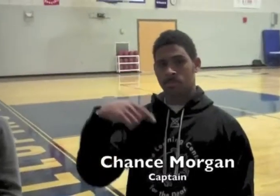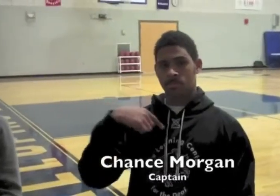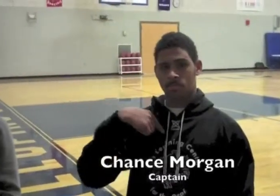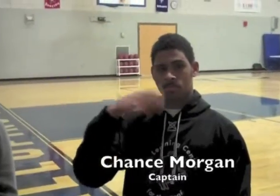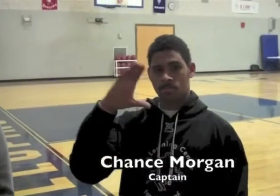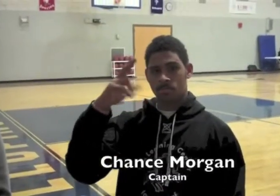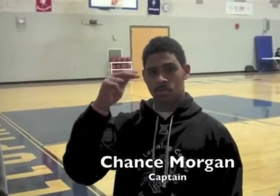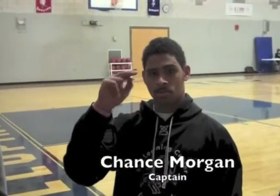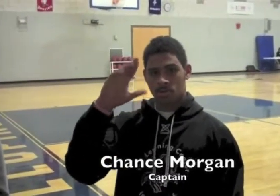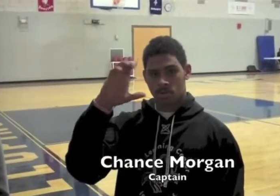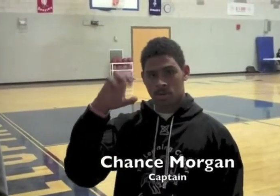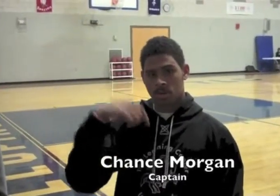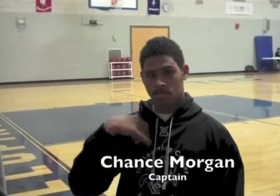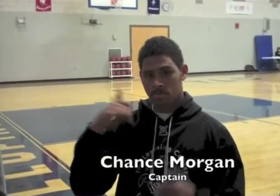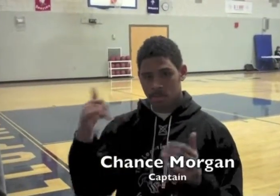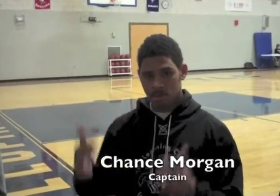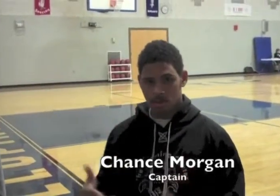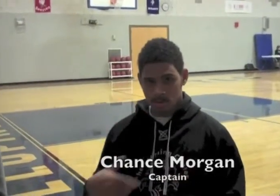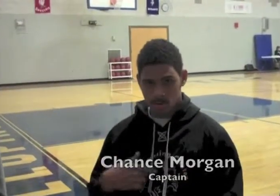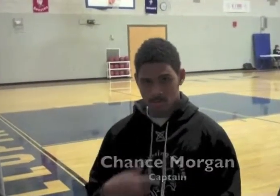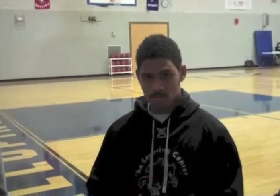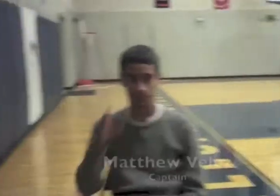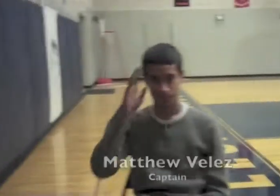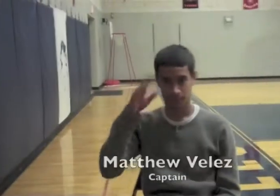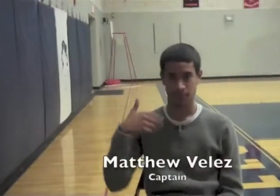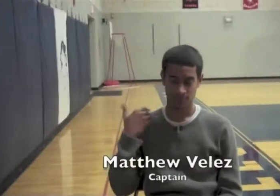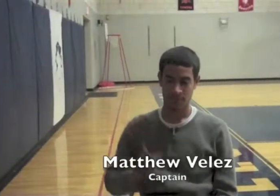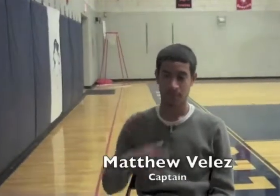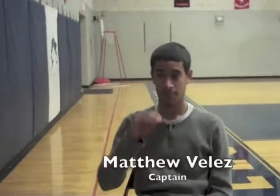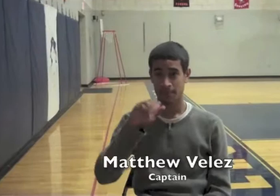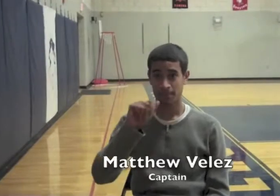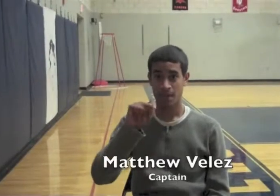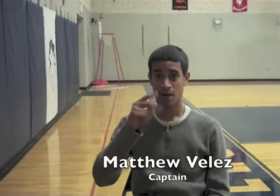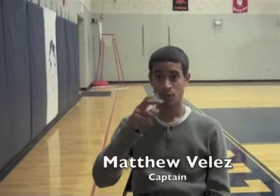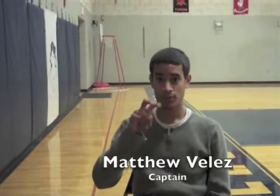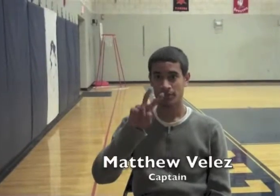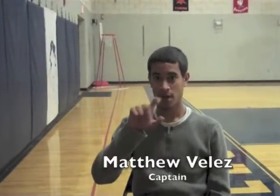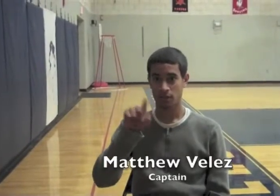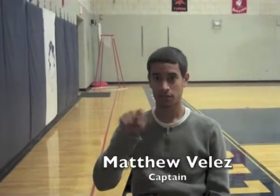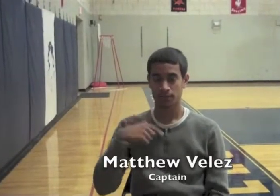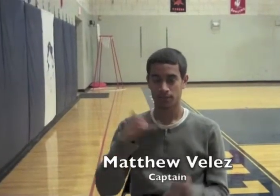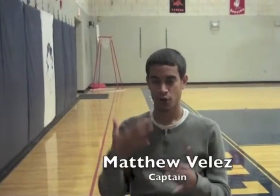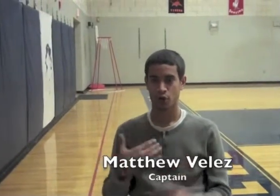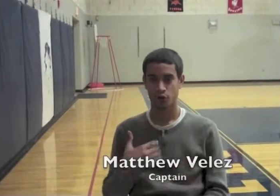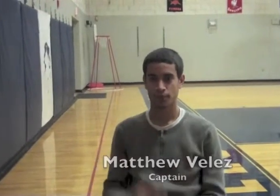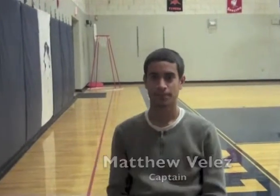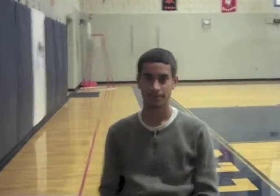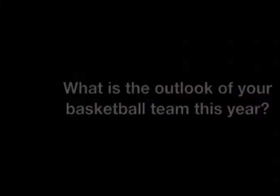I'm Chance Morgan, one of the players. And hi, I'm Matthew Velez, one of the players as well.